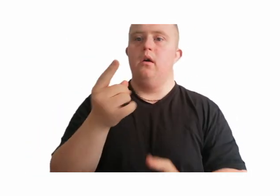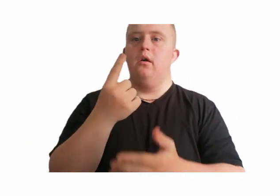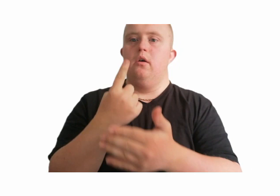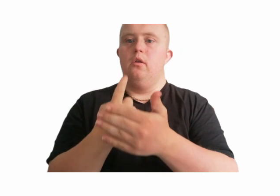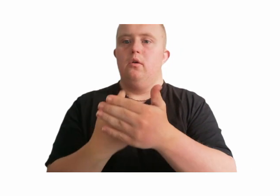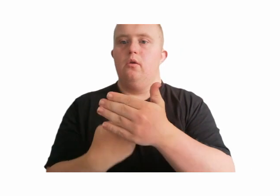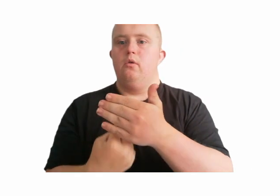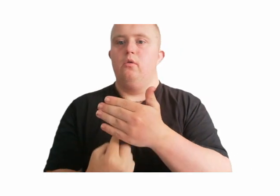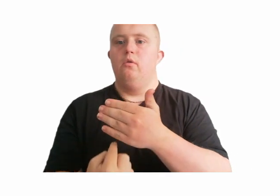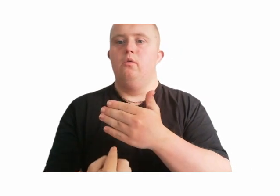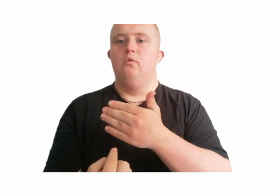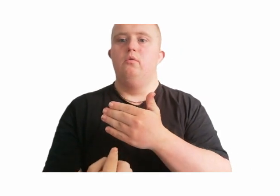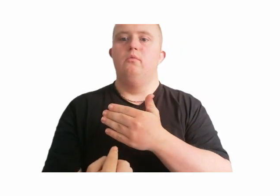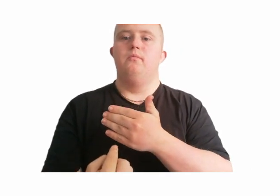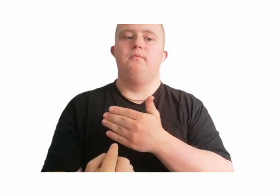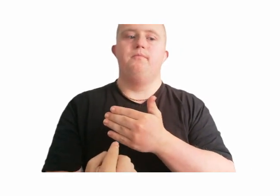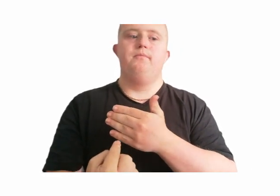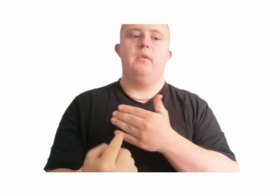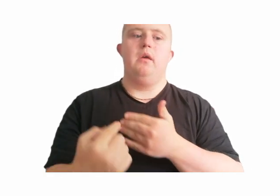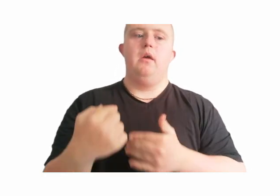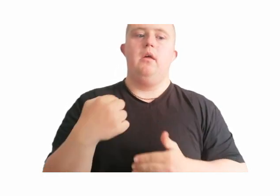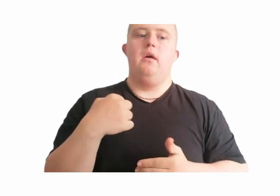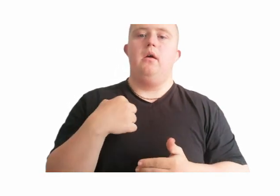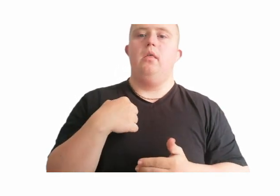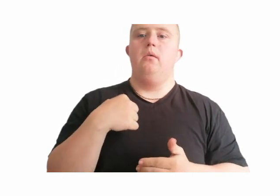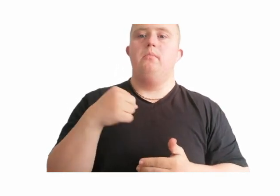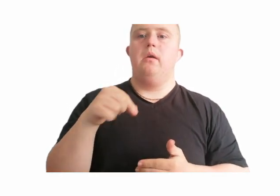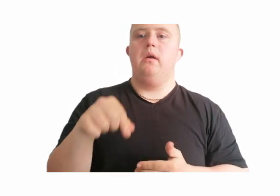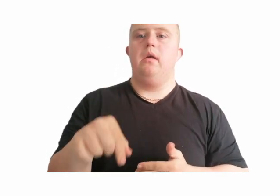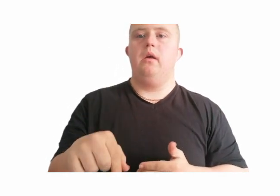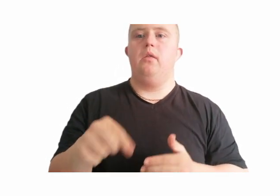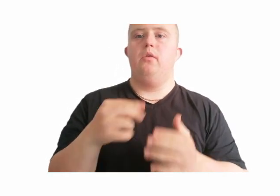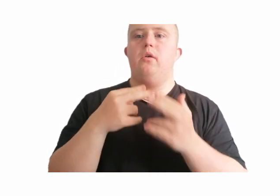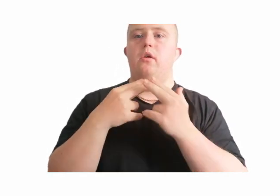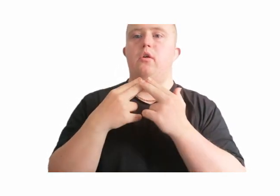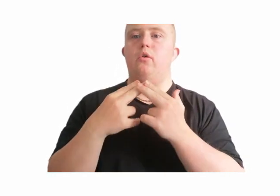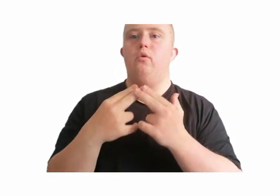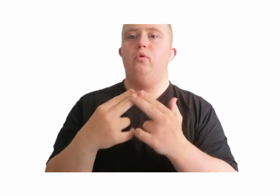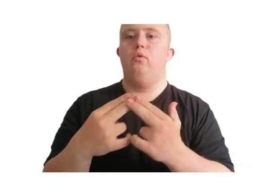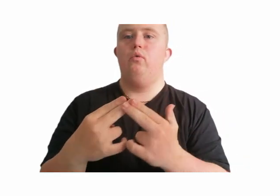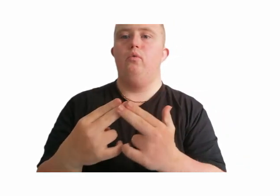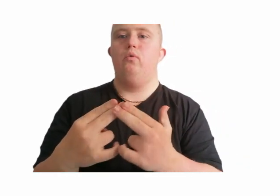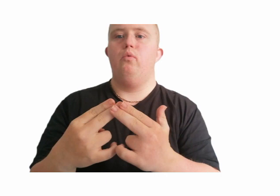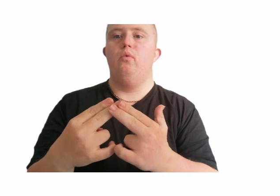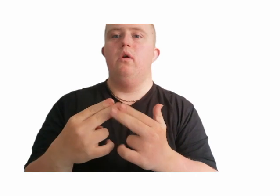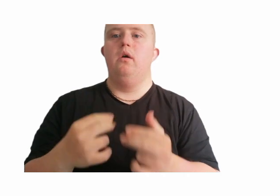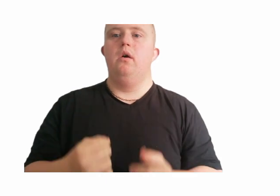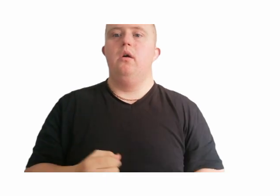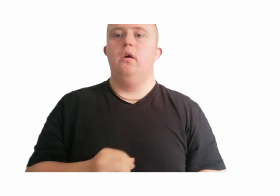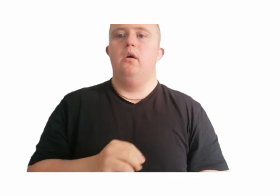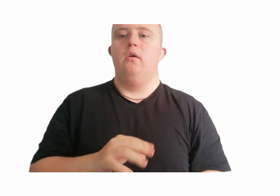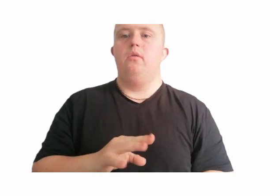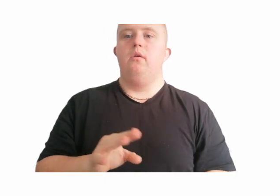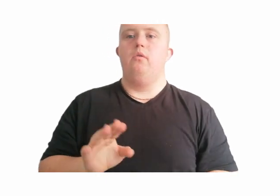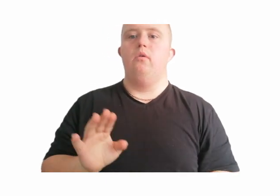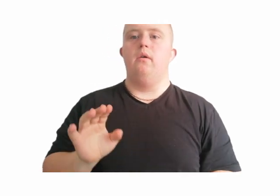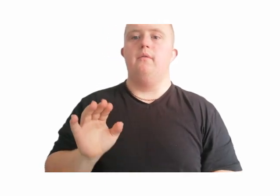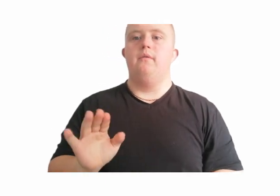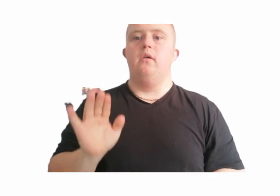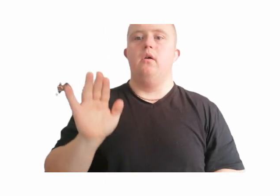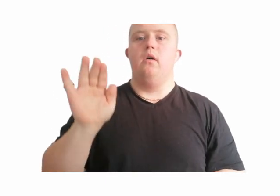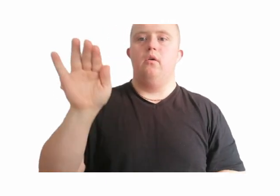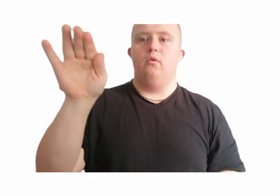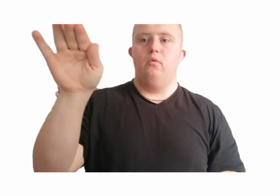not alone, but I am here with you Though